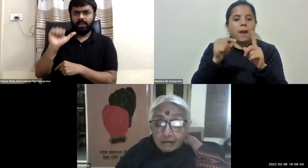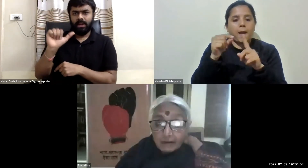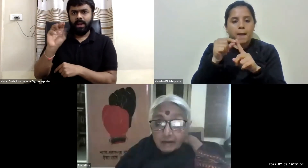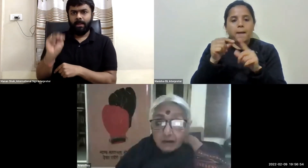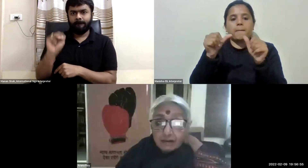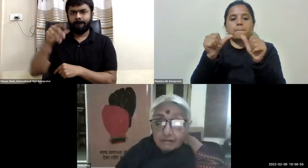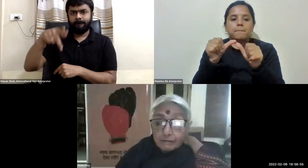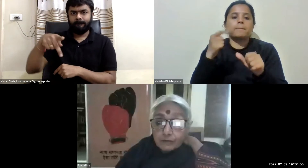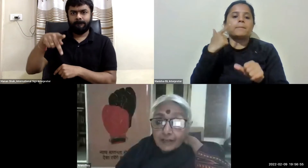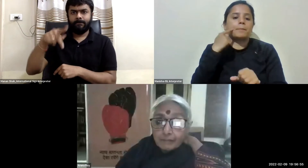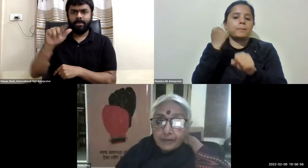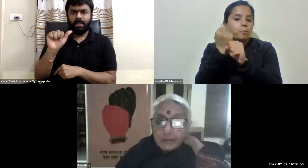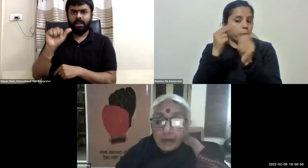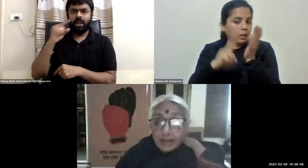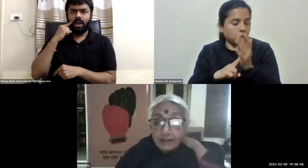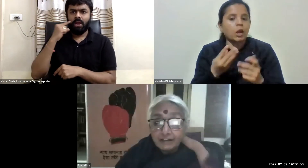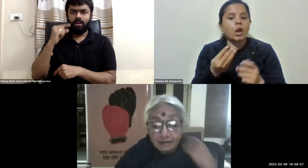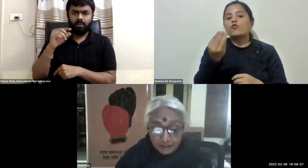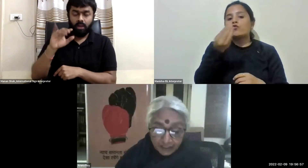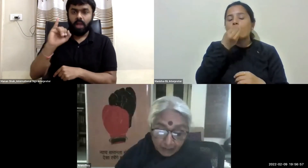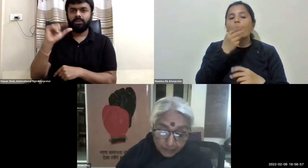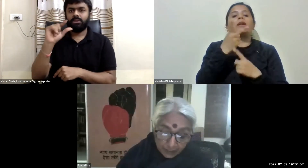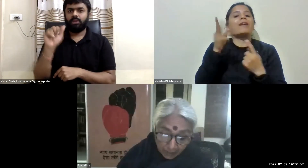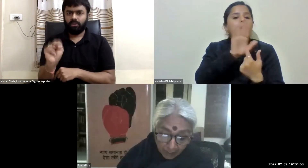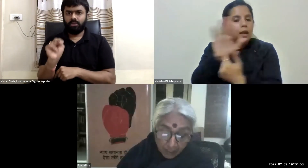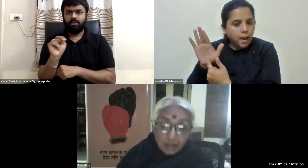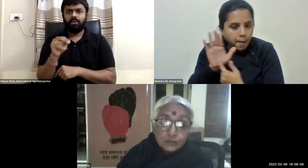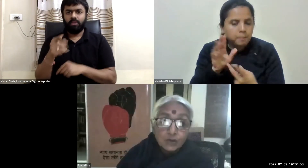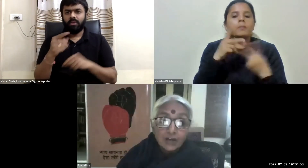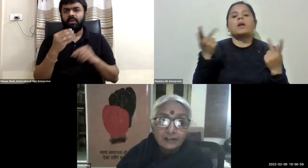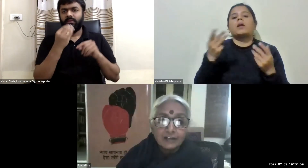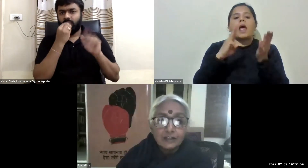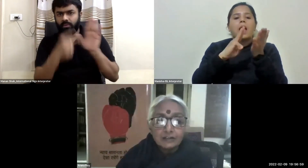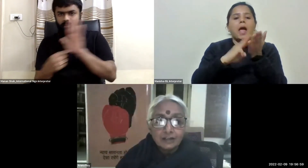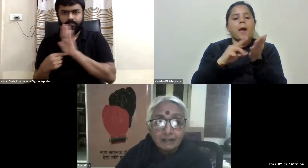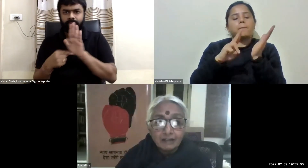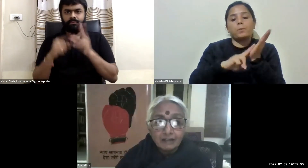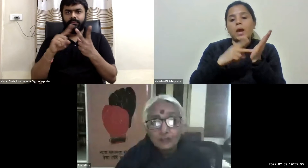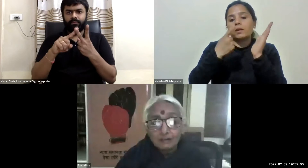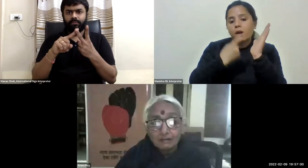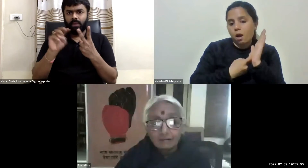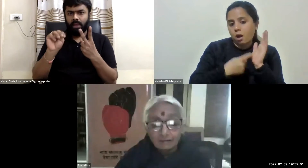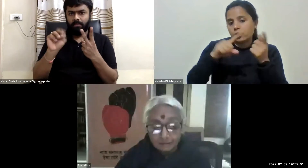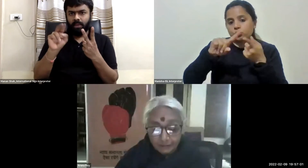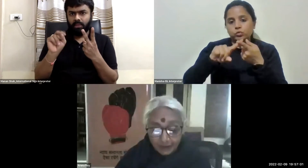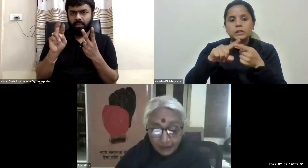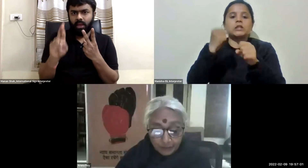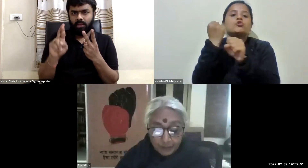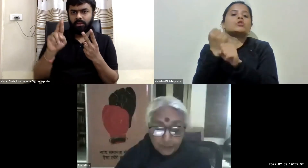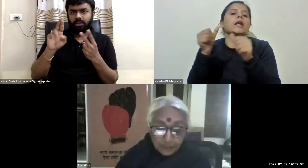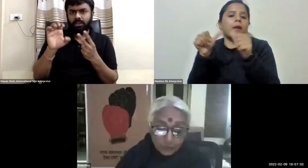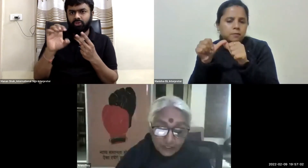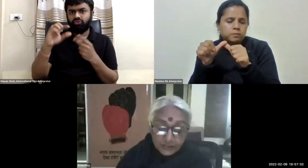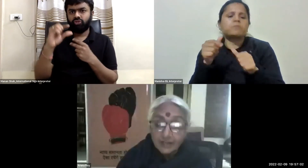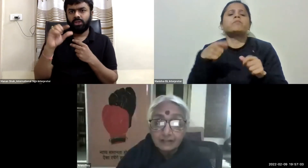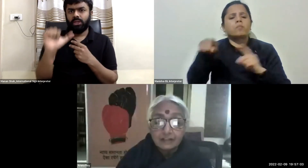the Narega and food campaign and in the RTI campaign. So I really think that we, as a